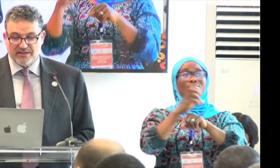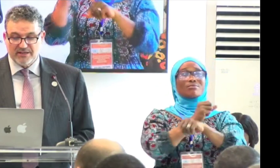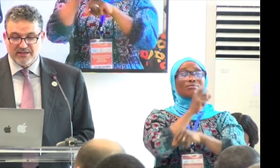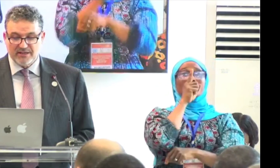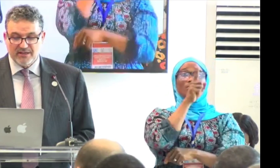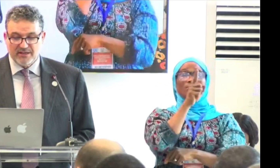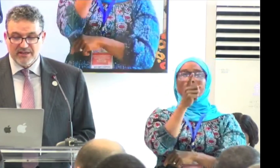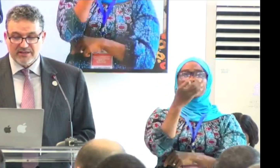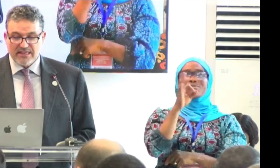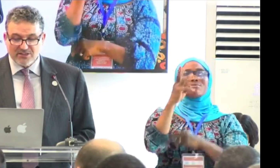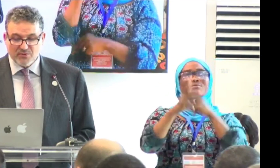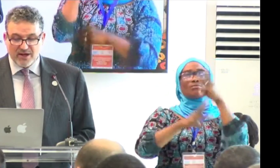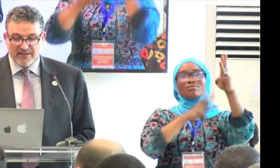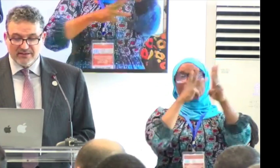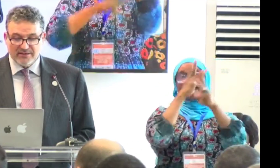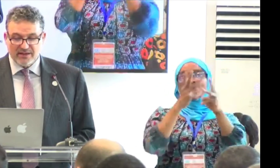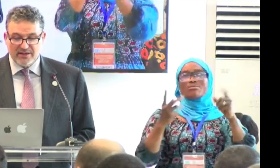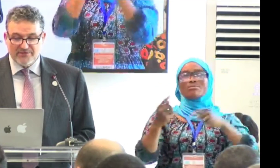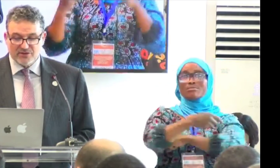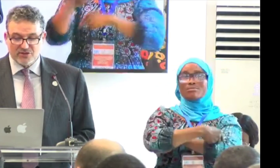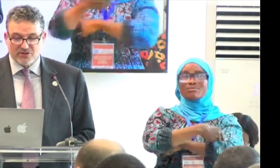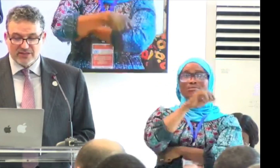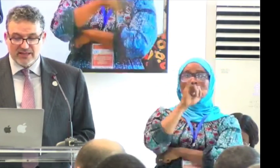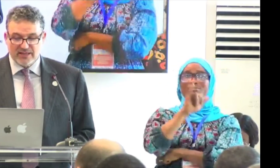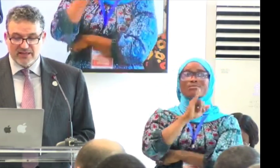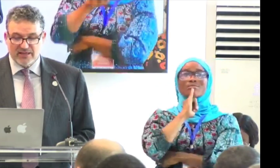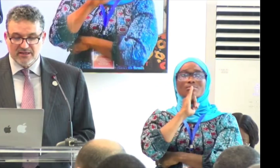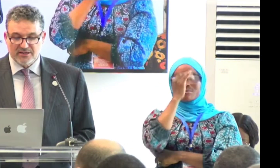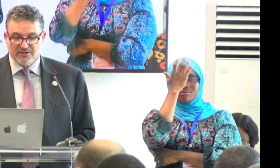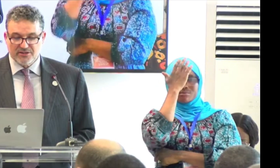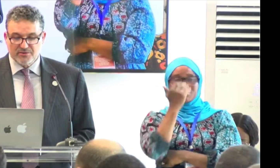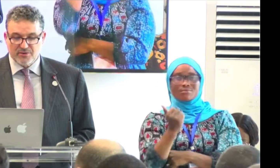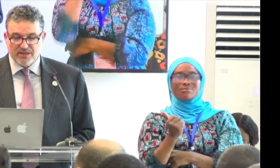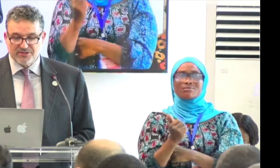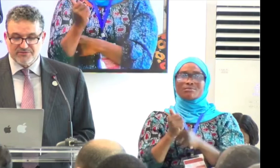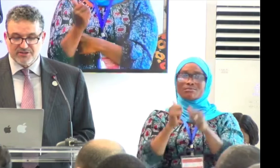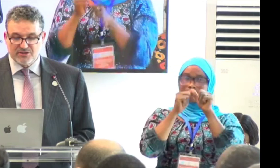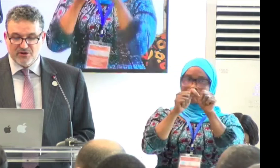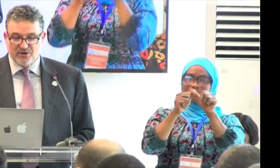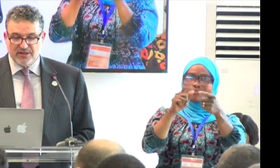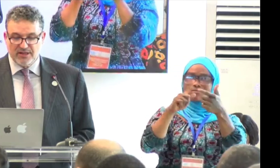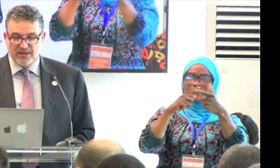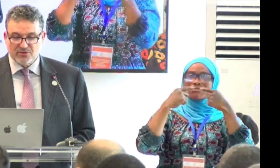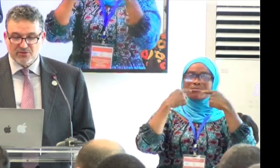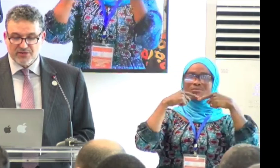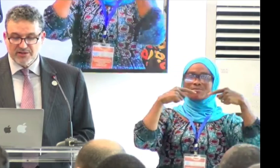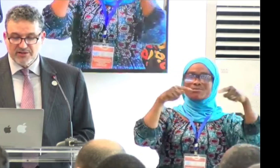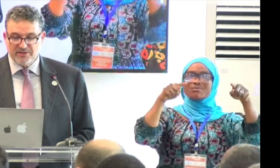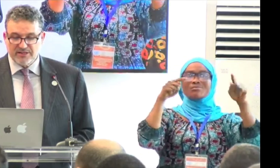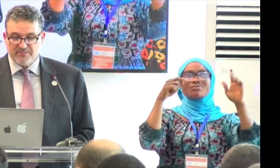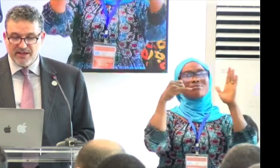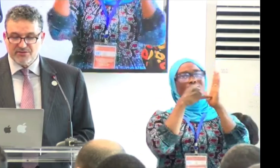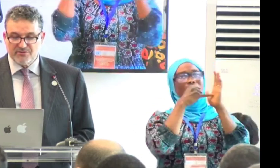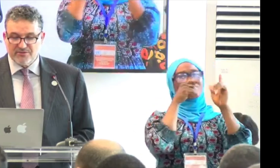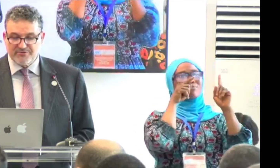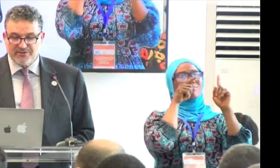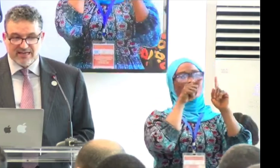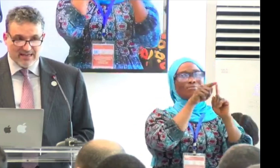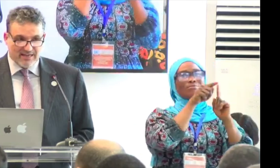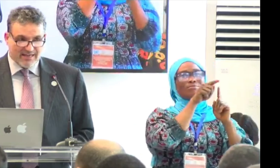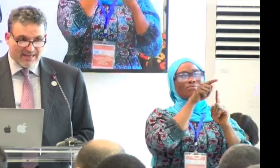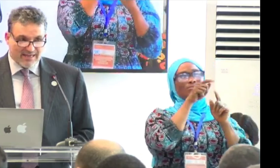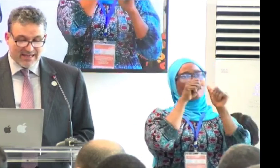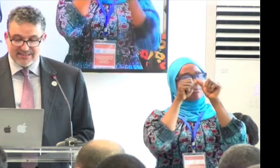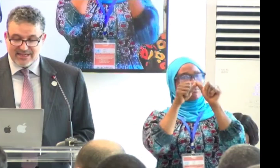today. That's why efforts shall continue to achieve this goal to secure the demands of